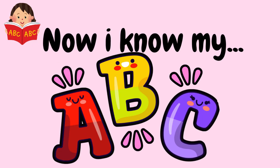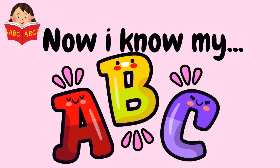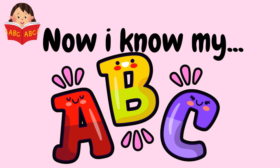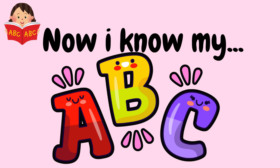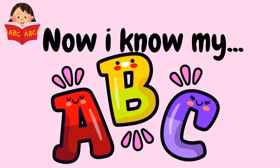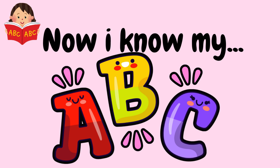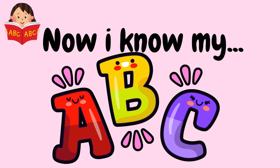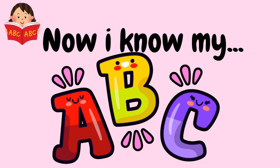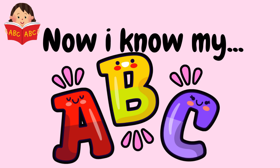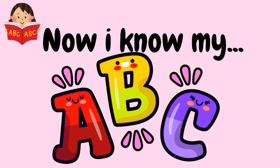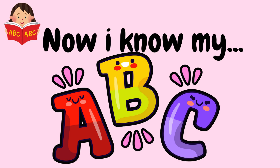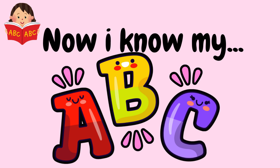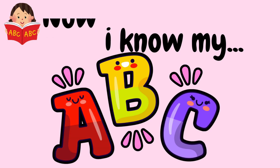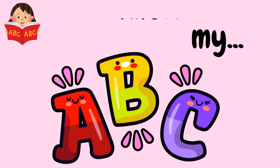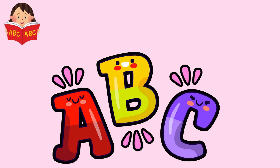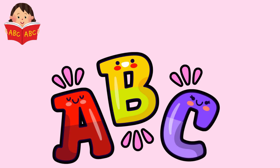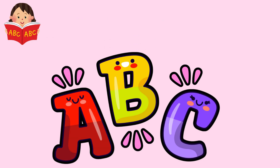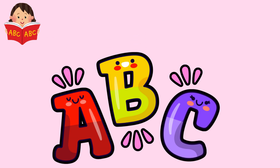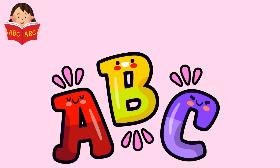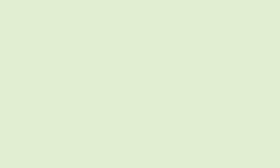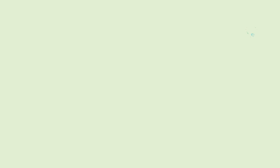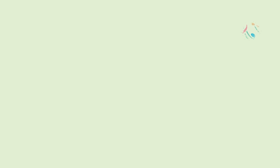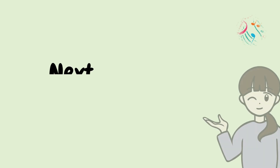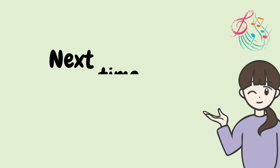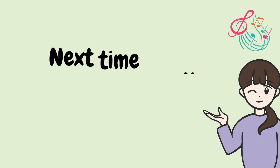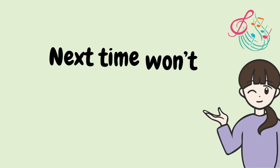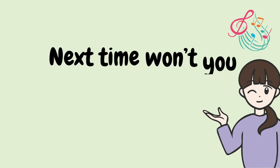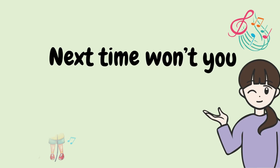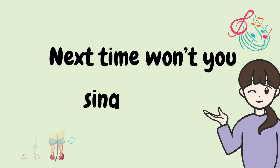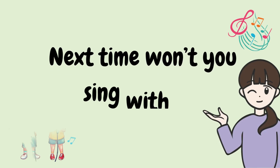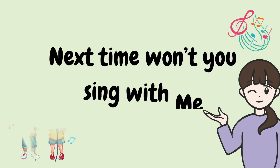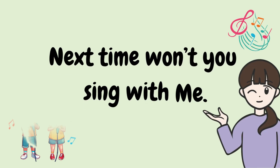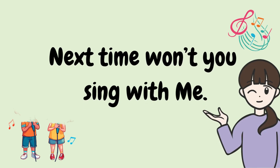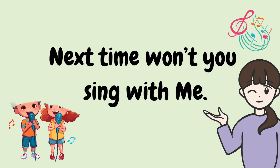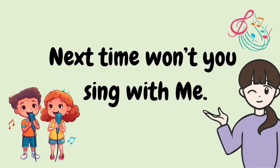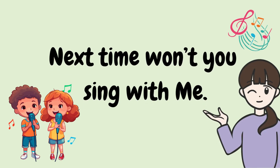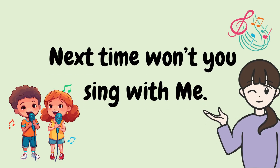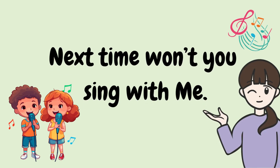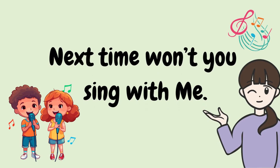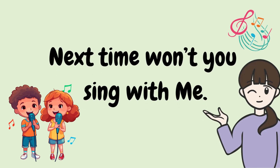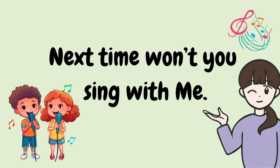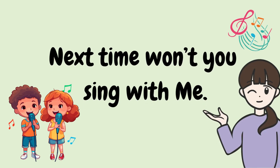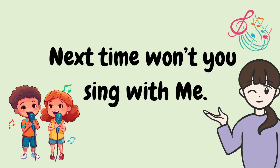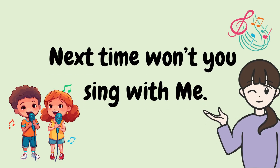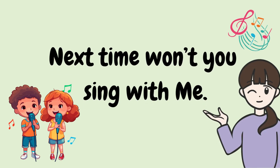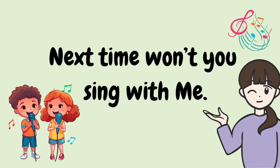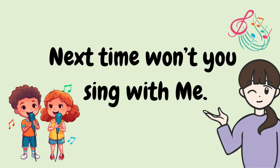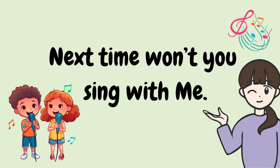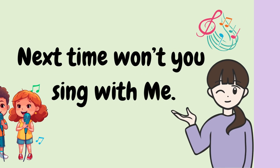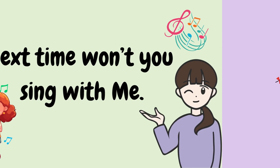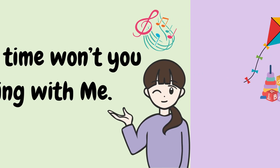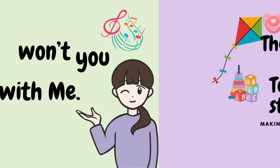my ABCs. Next time, won't you sing with